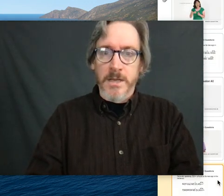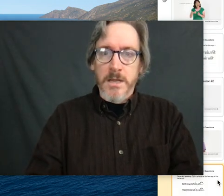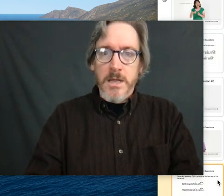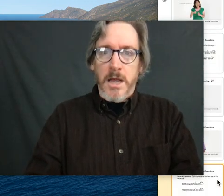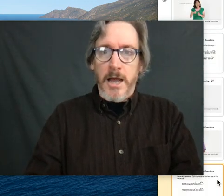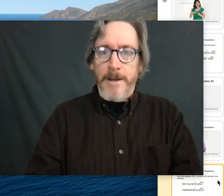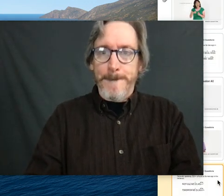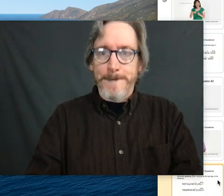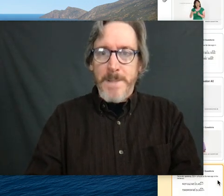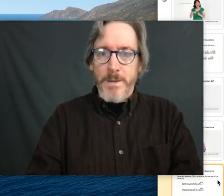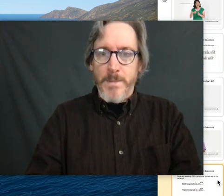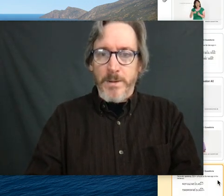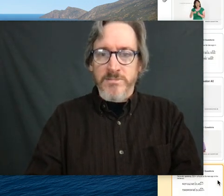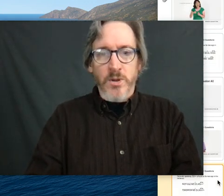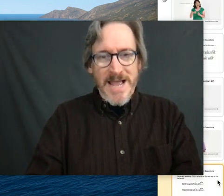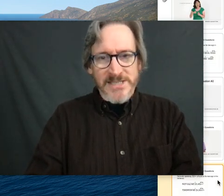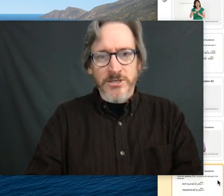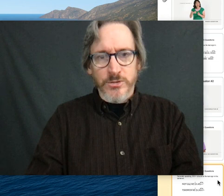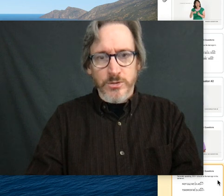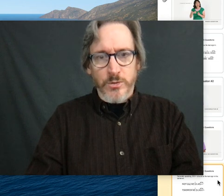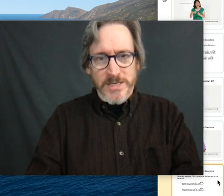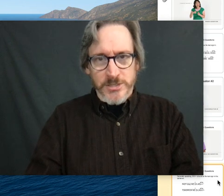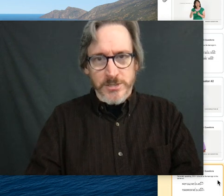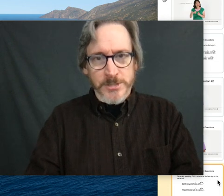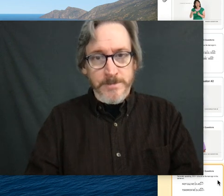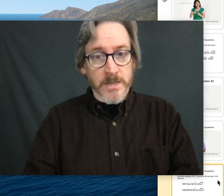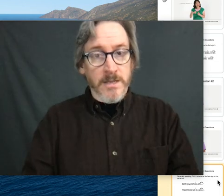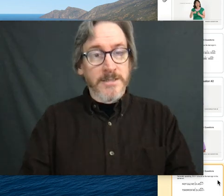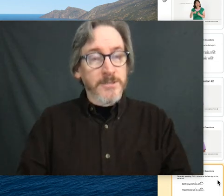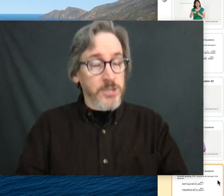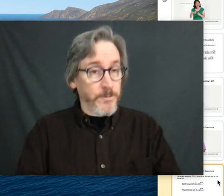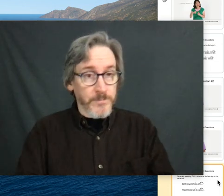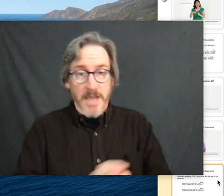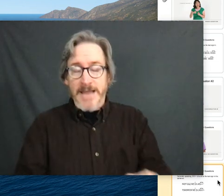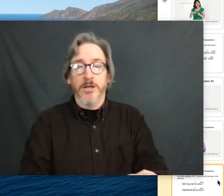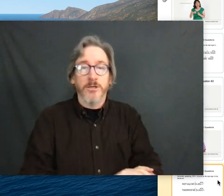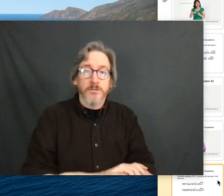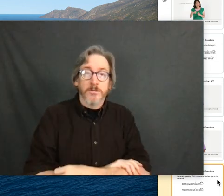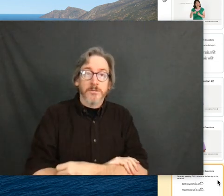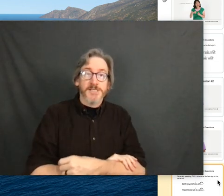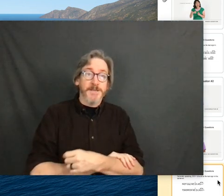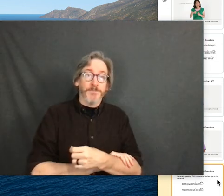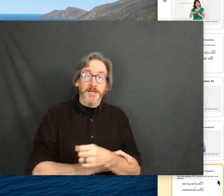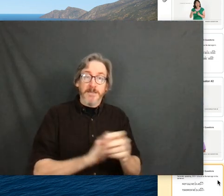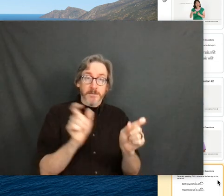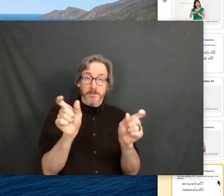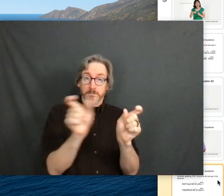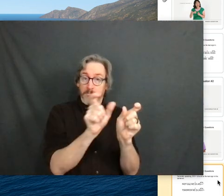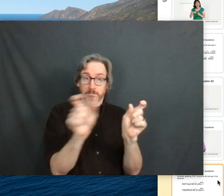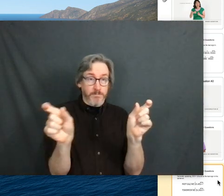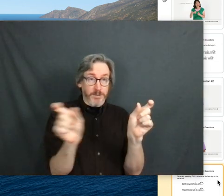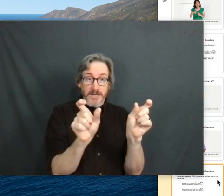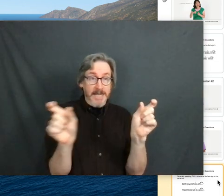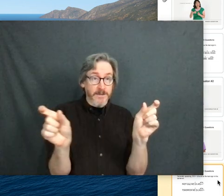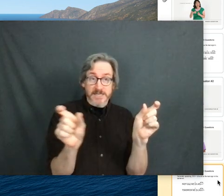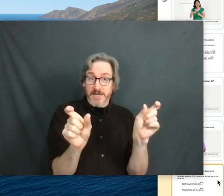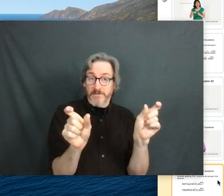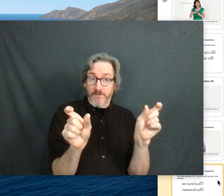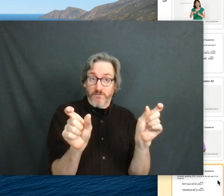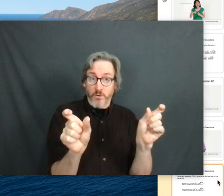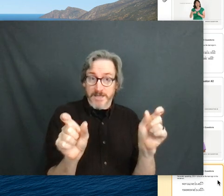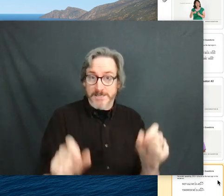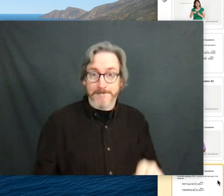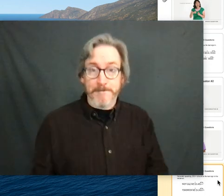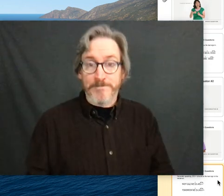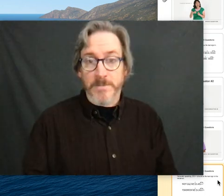Dusty. So asking do questions. So again, simply plug in the